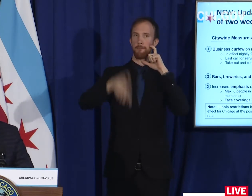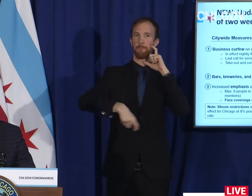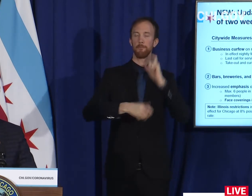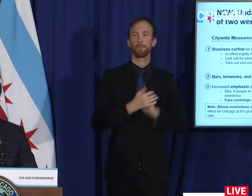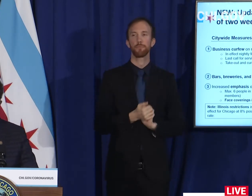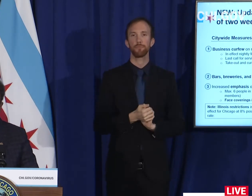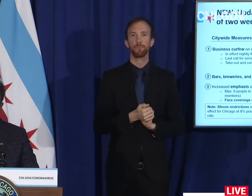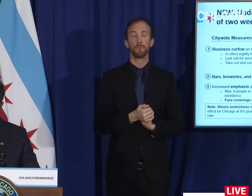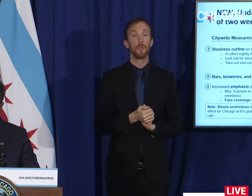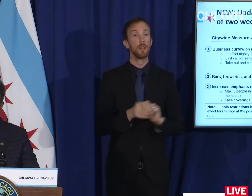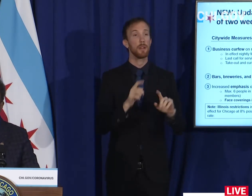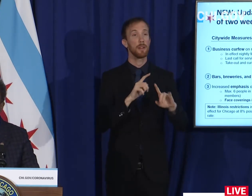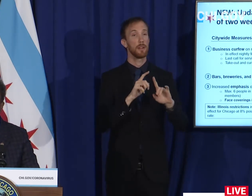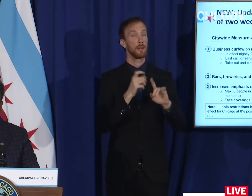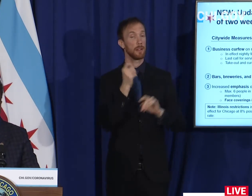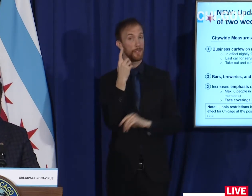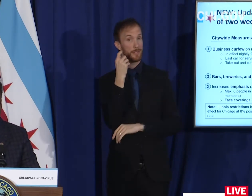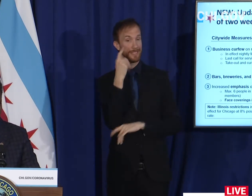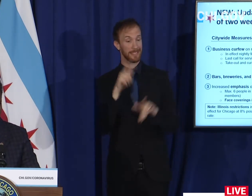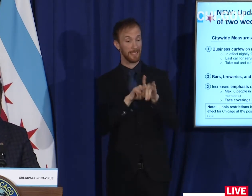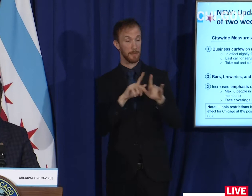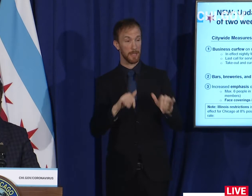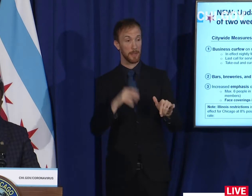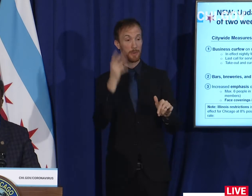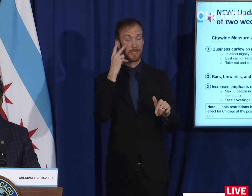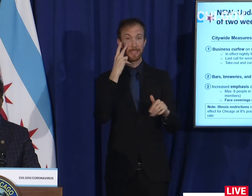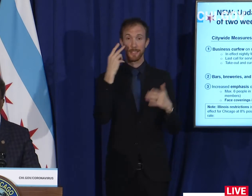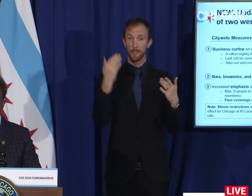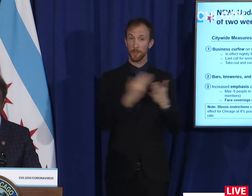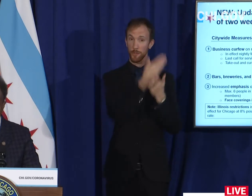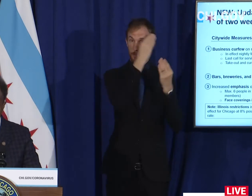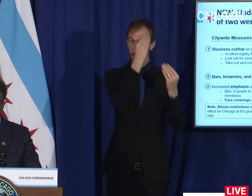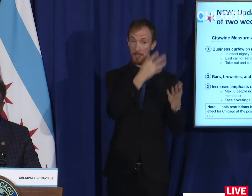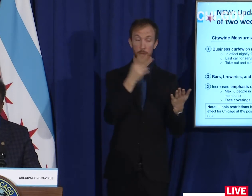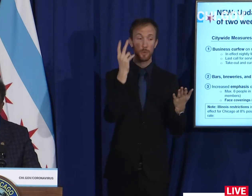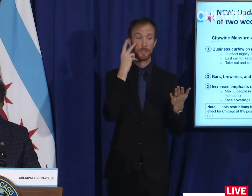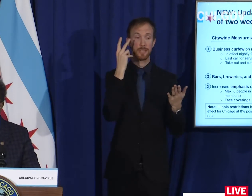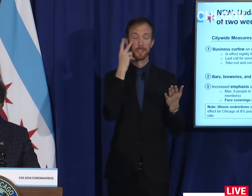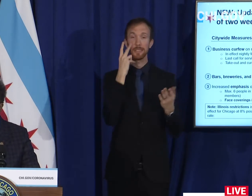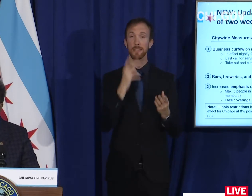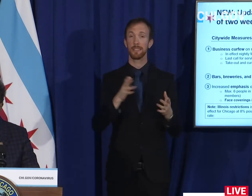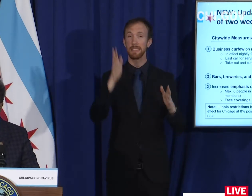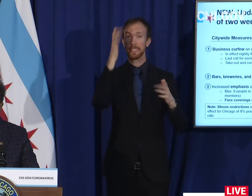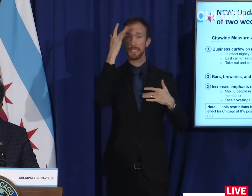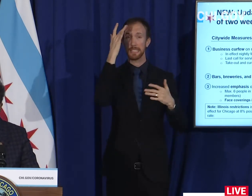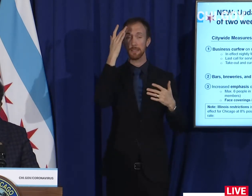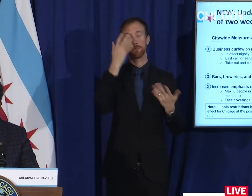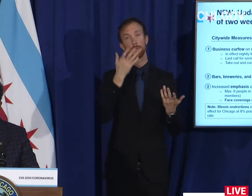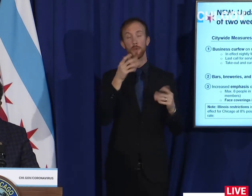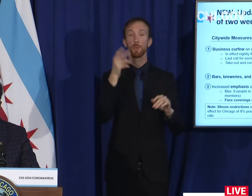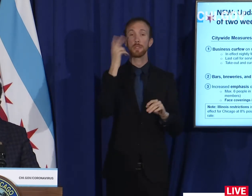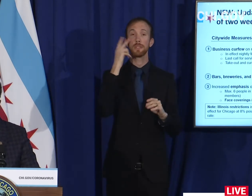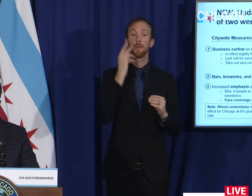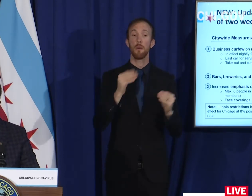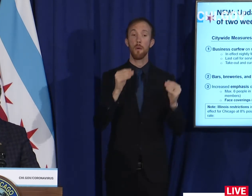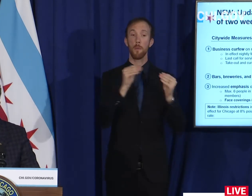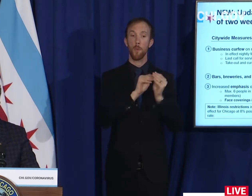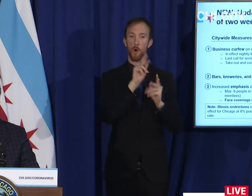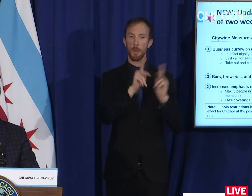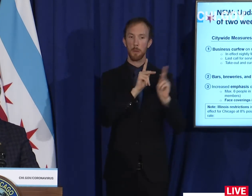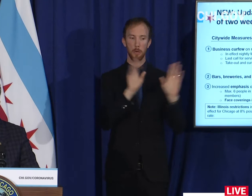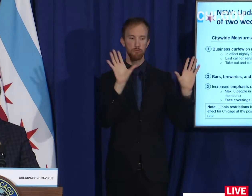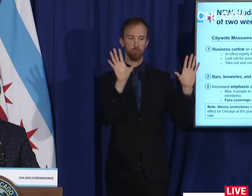all of this is reports that we're now seeing uptick again of large groups of people gathering without